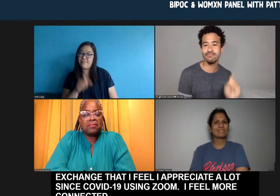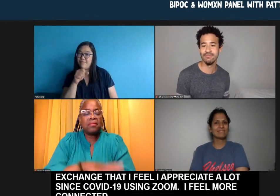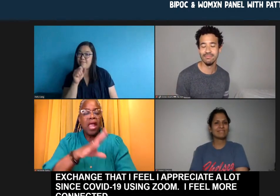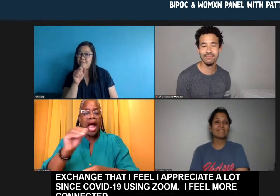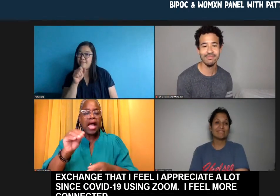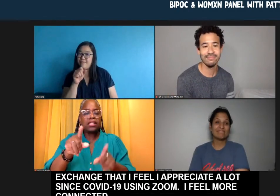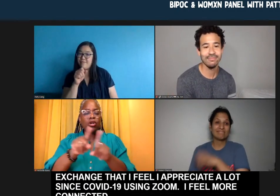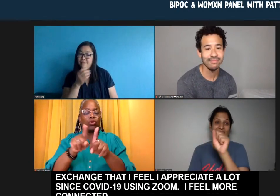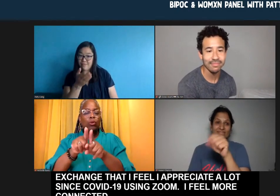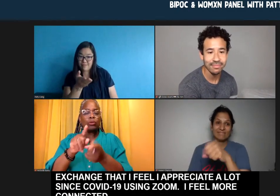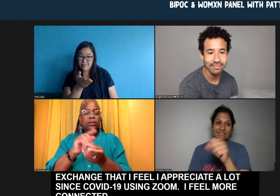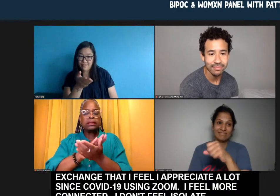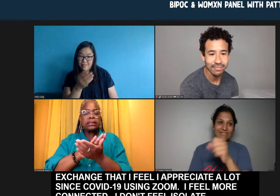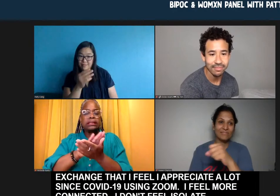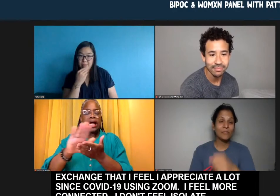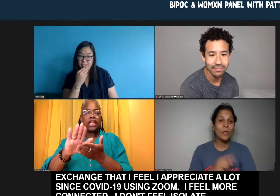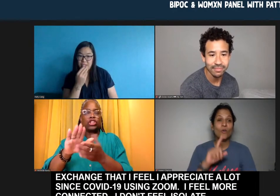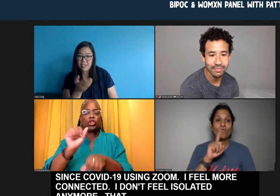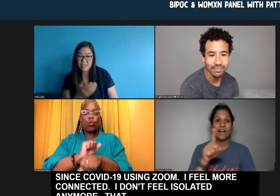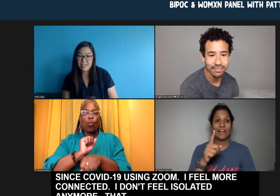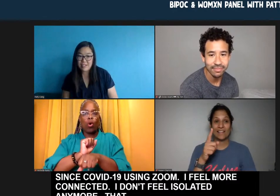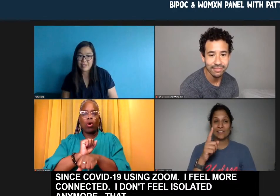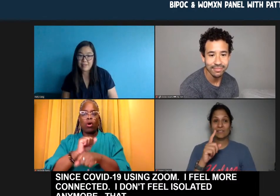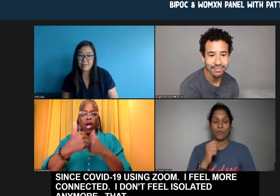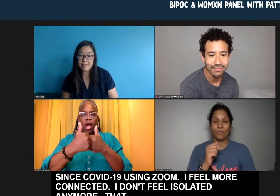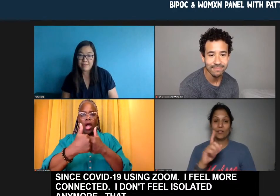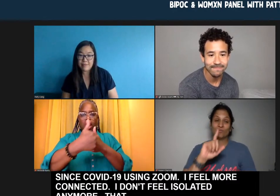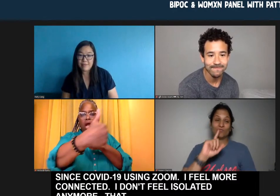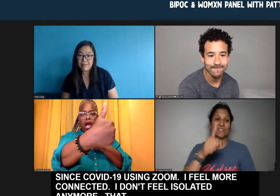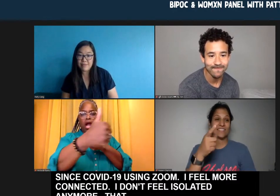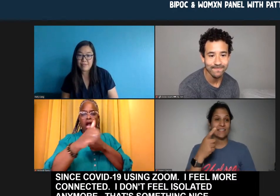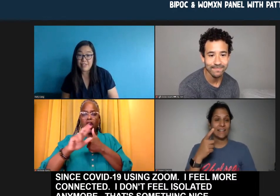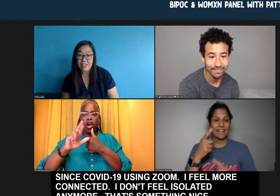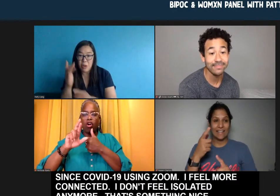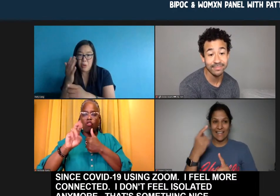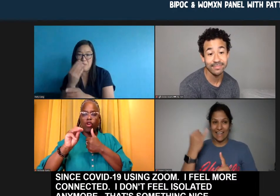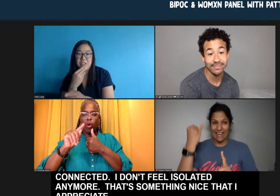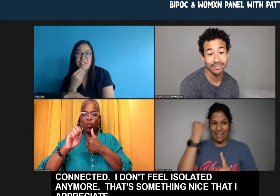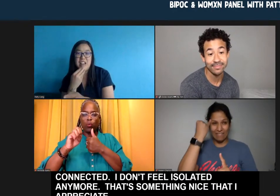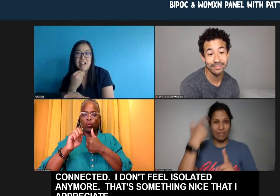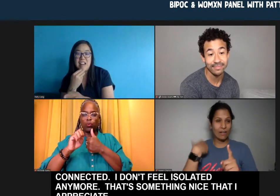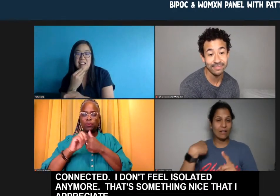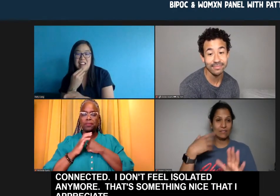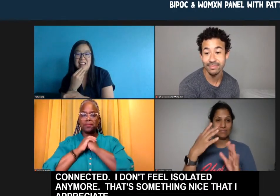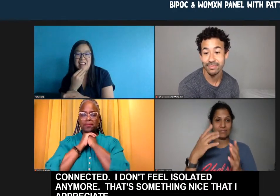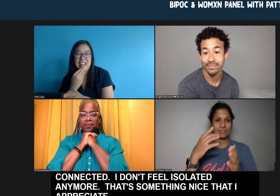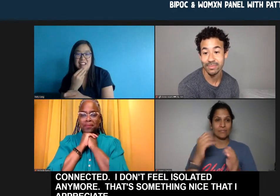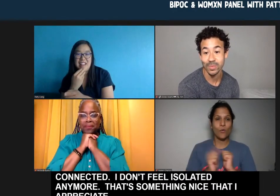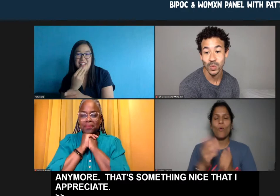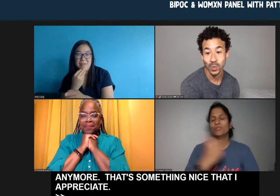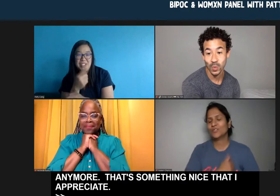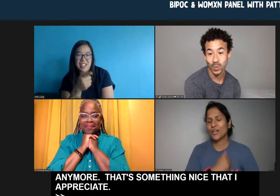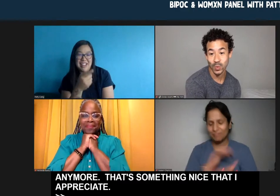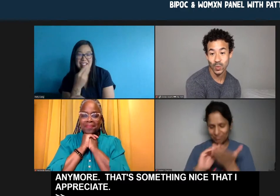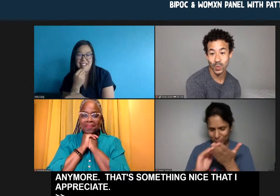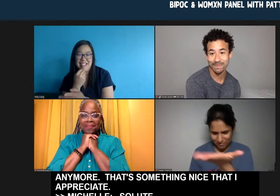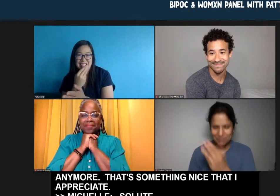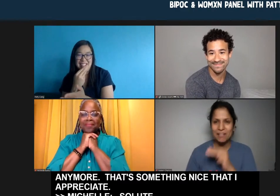that I really do appreciate. Yeah, absolutely. And Michelle here saying that, you know, it's funny because we're working remote.